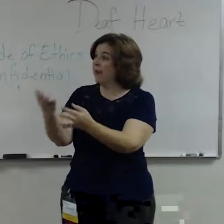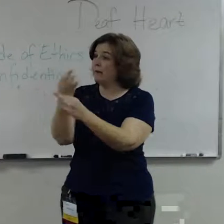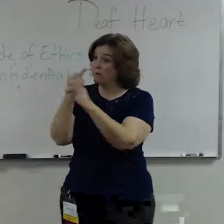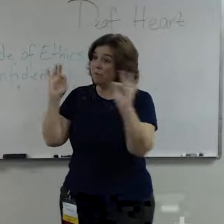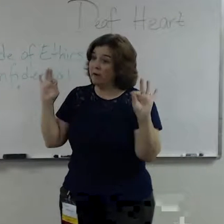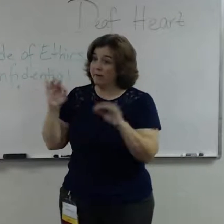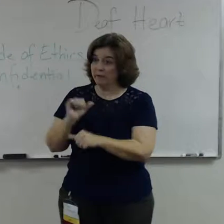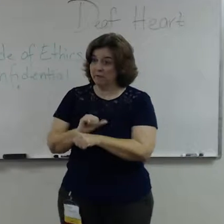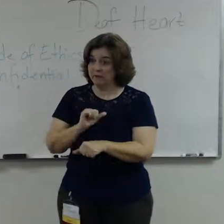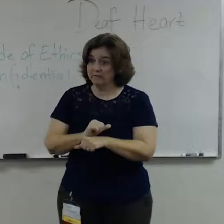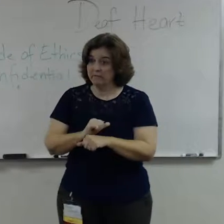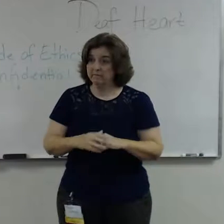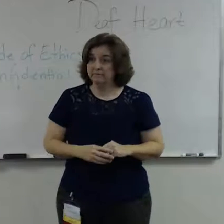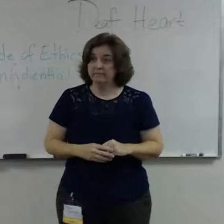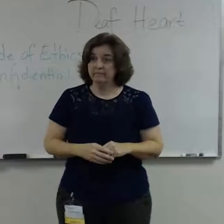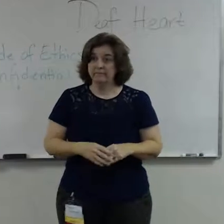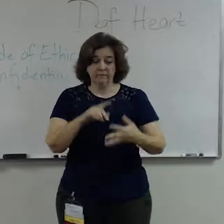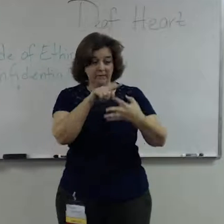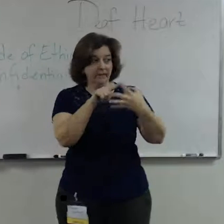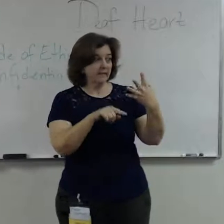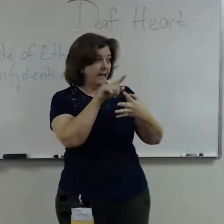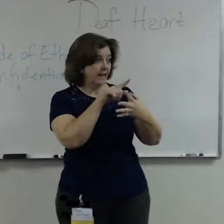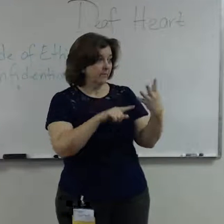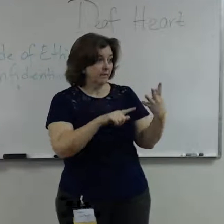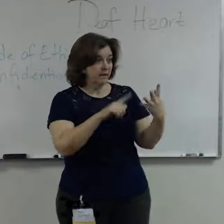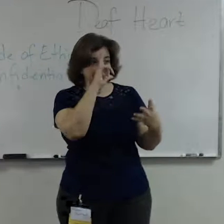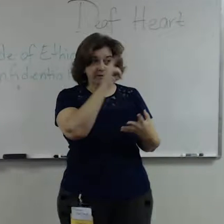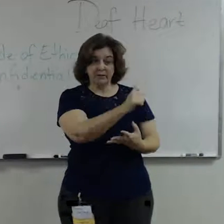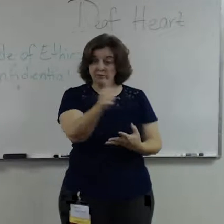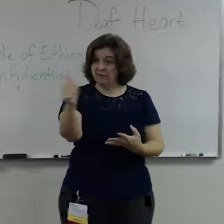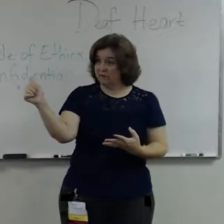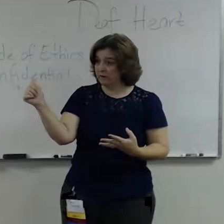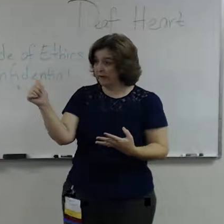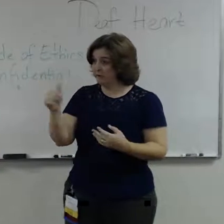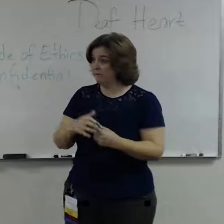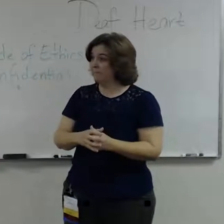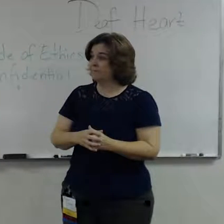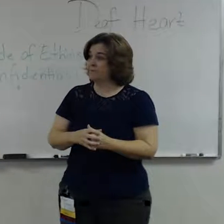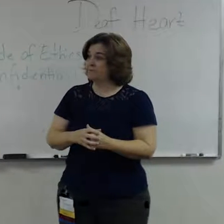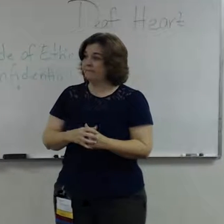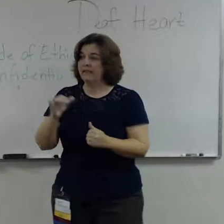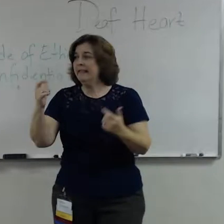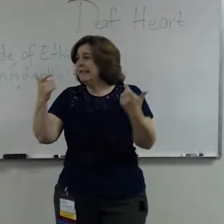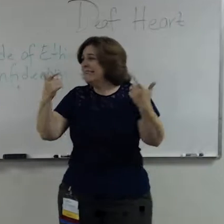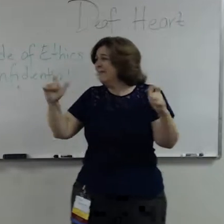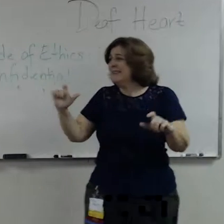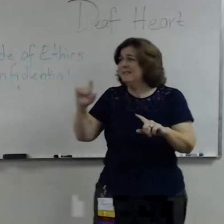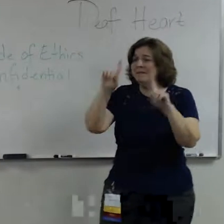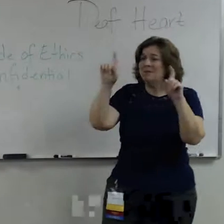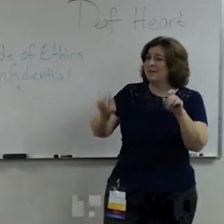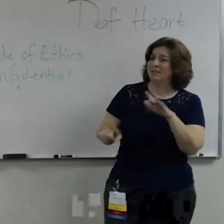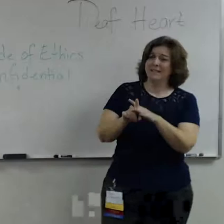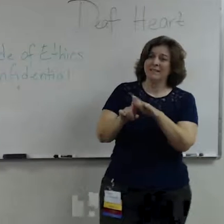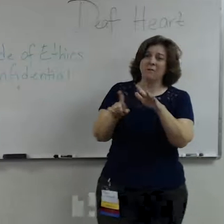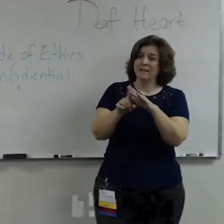pro bono work within the same. So it's at your discretion. That's a big question that's always come